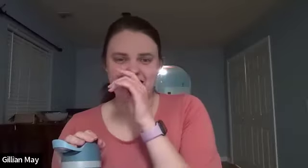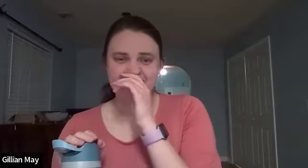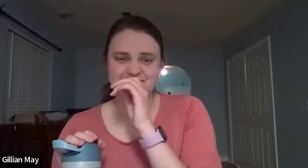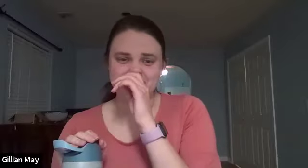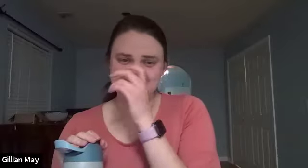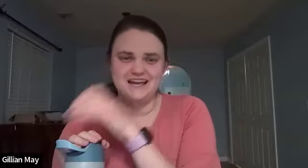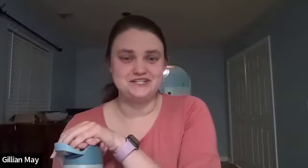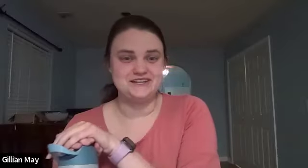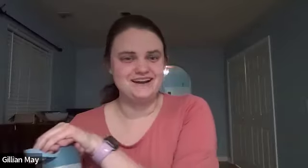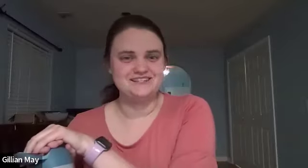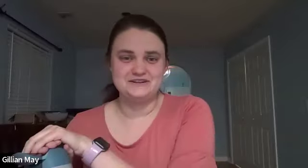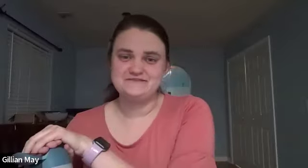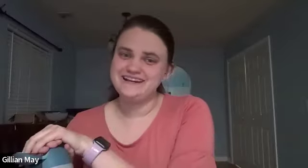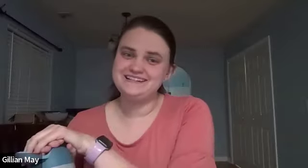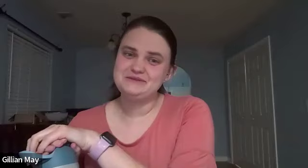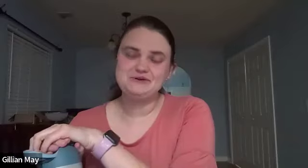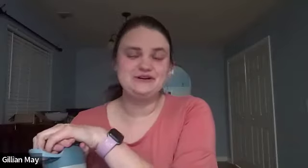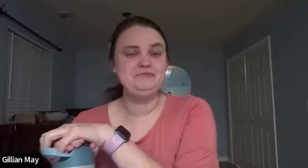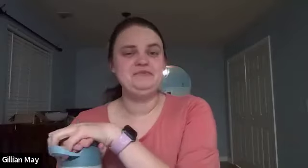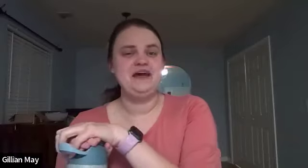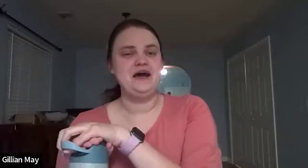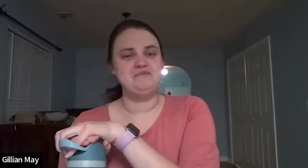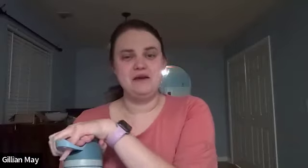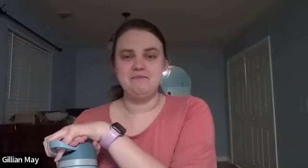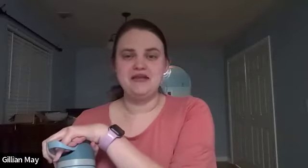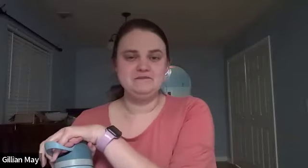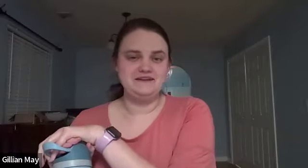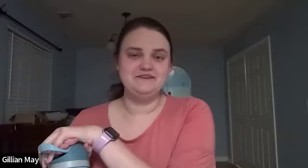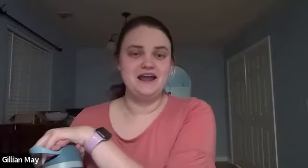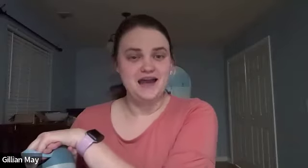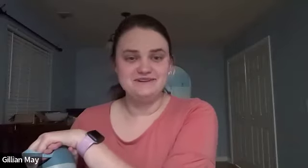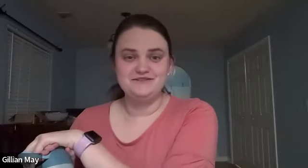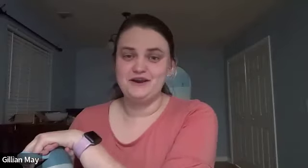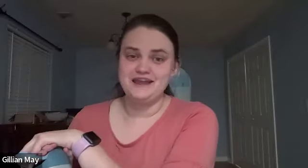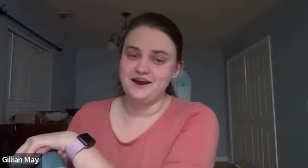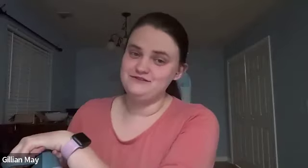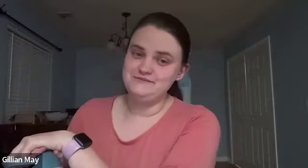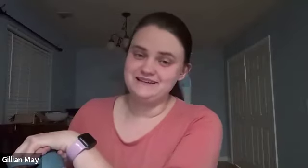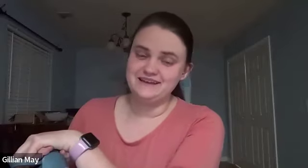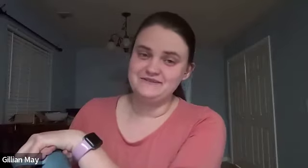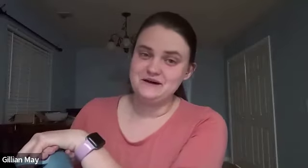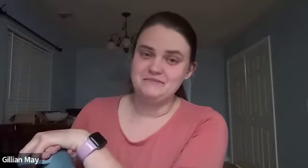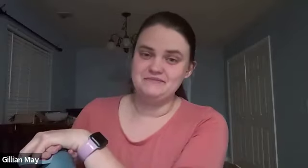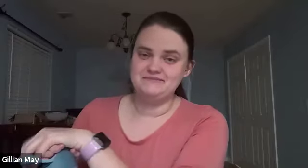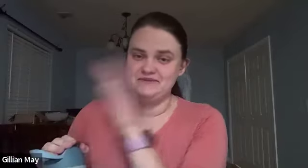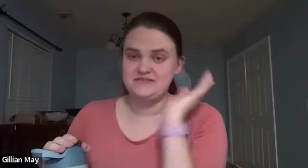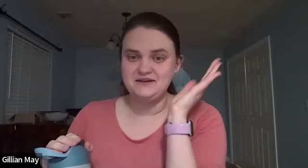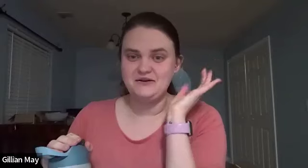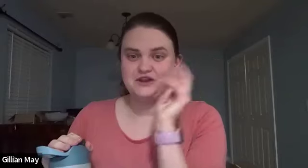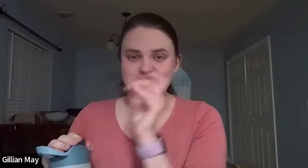hire someone who's actually not a certified interpreter. That may or may have not happened for a government thing on the news